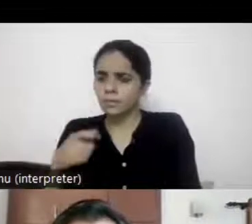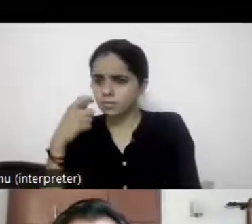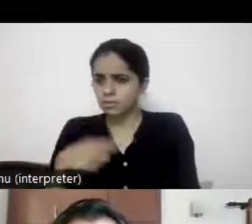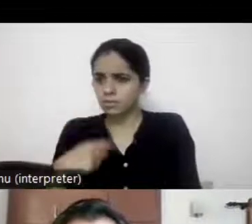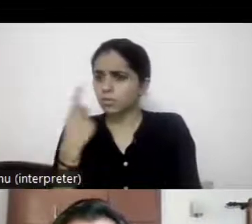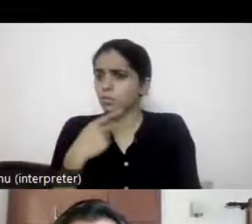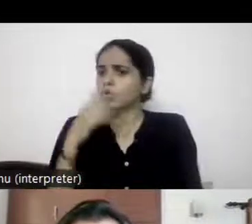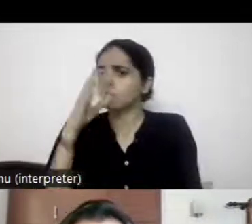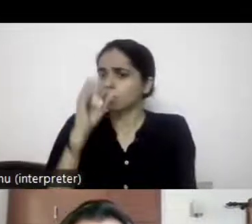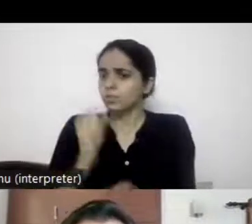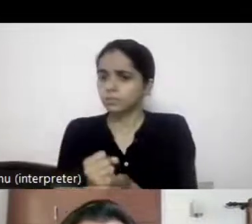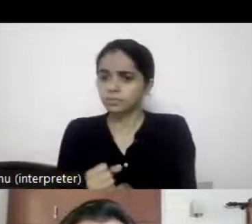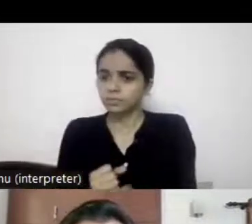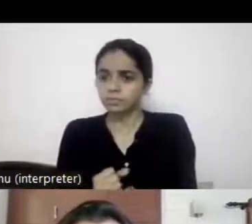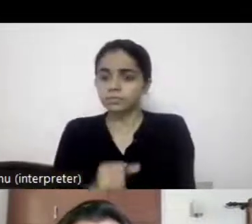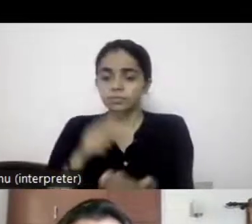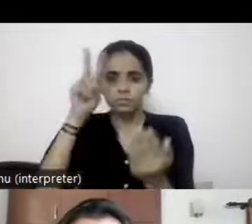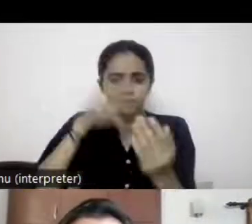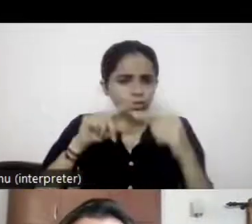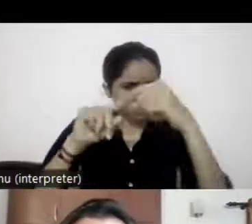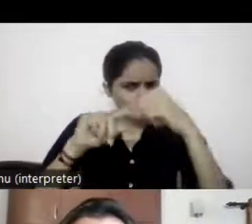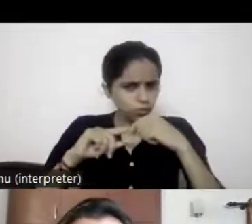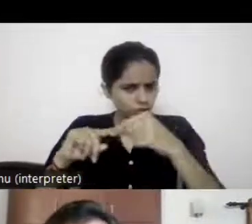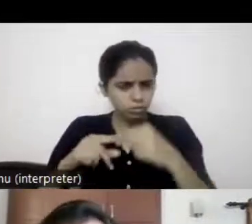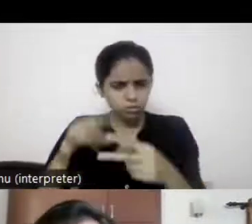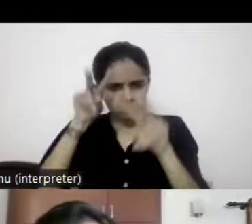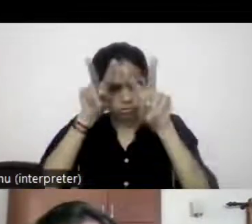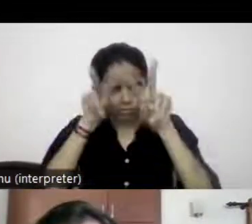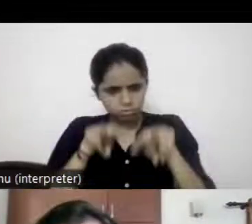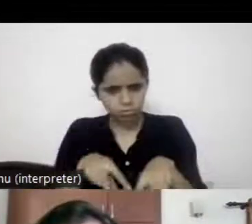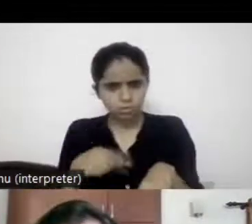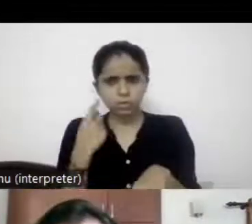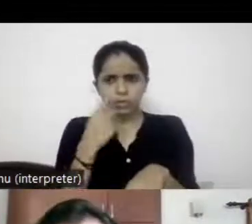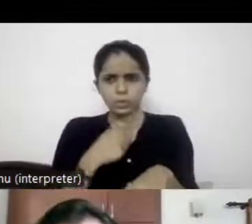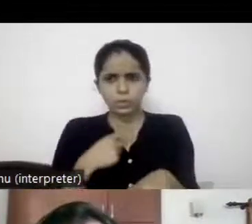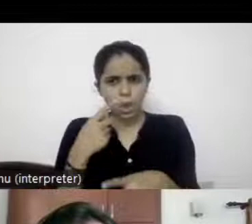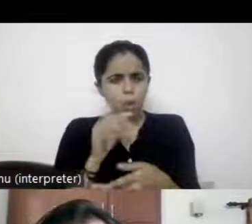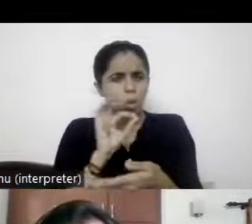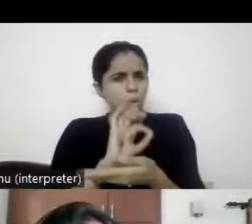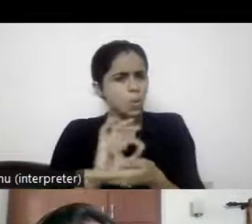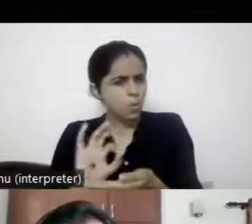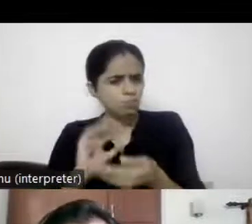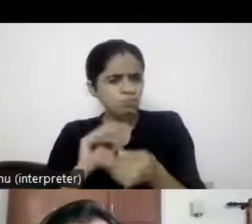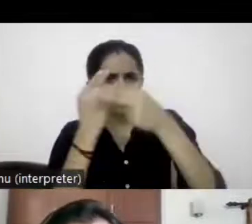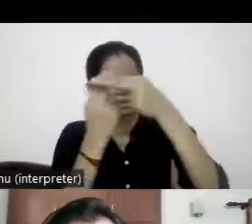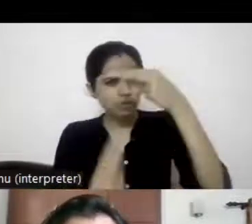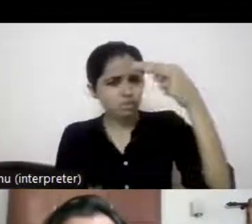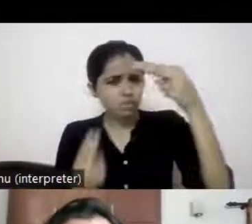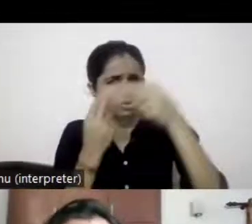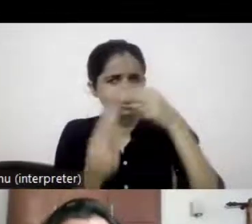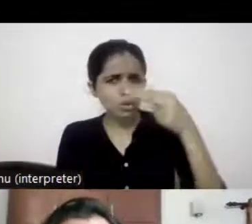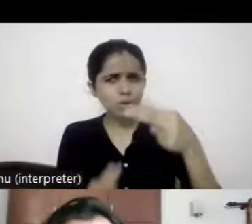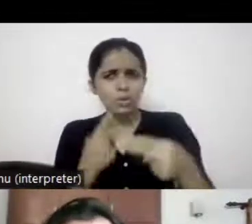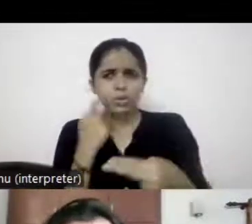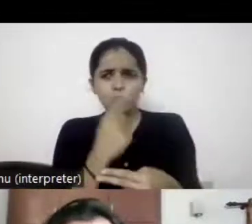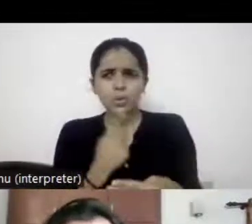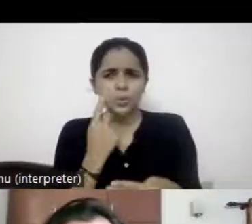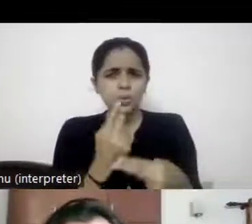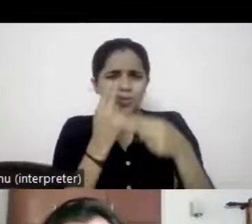So one needs to look at these questions of who is writing these stories, who is